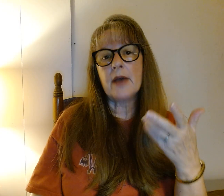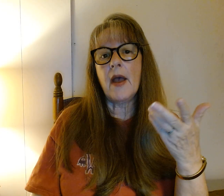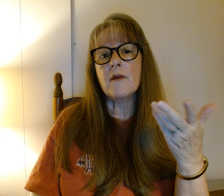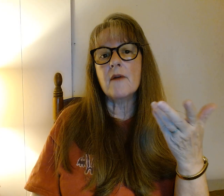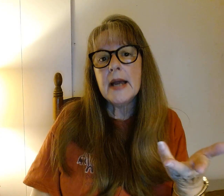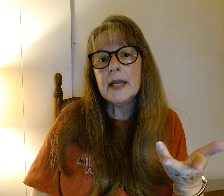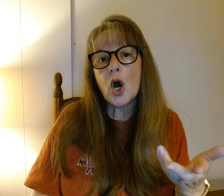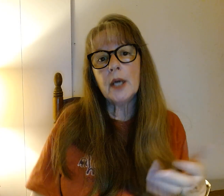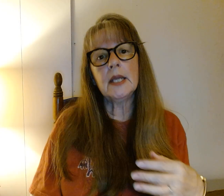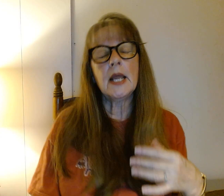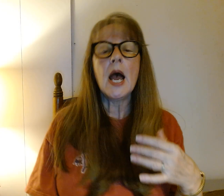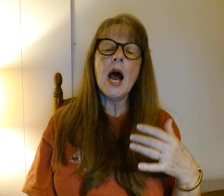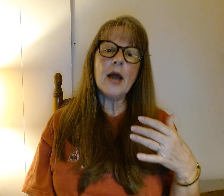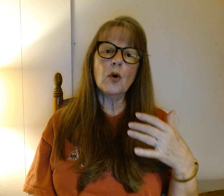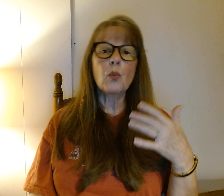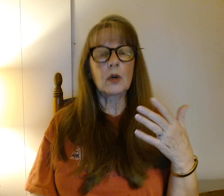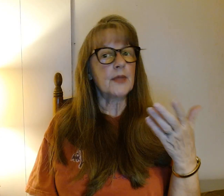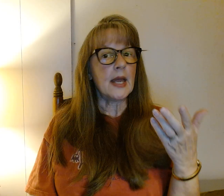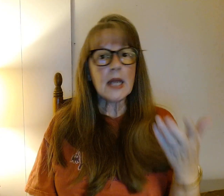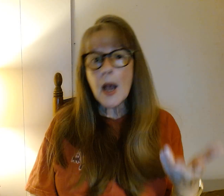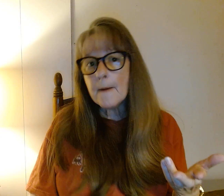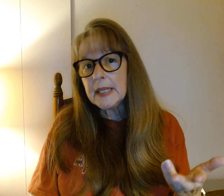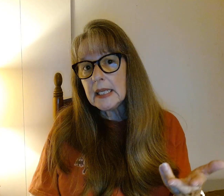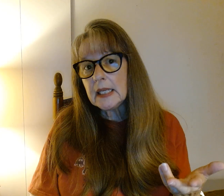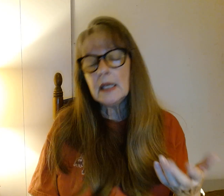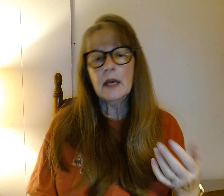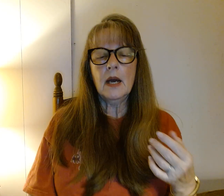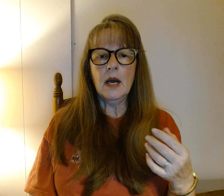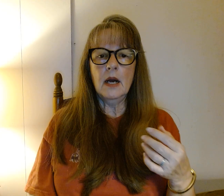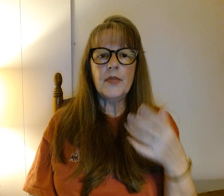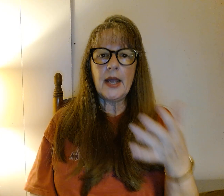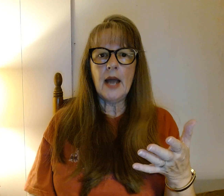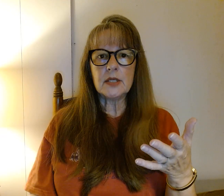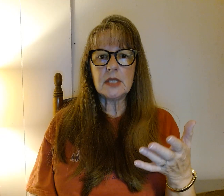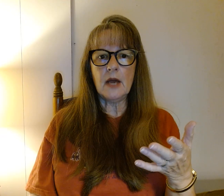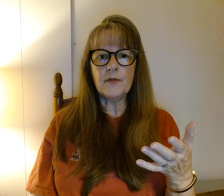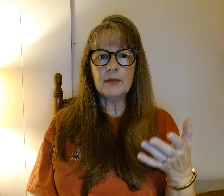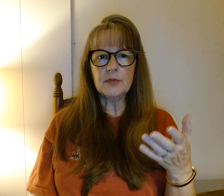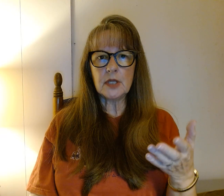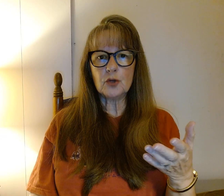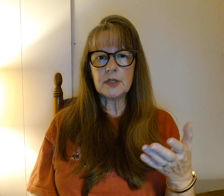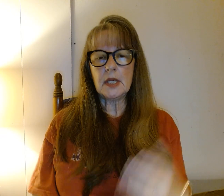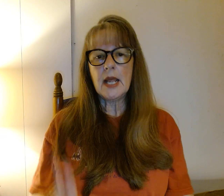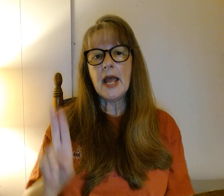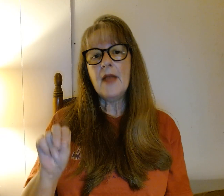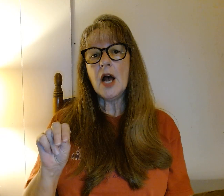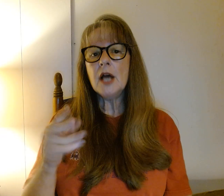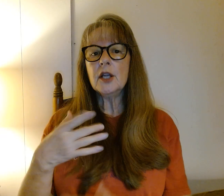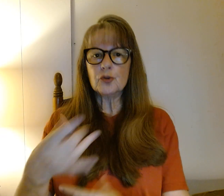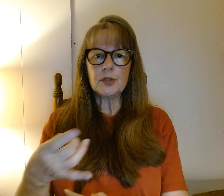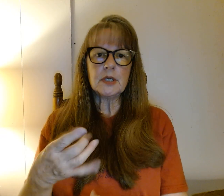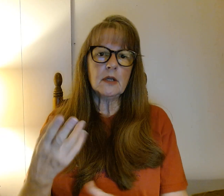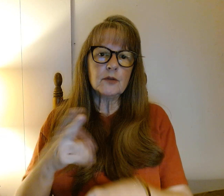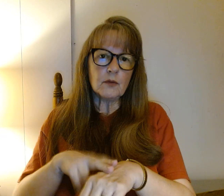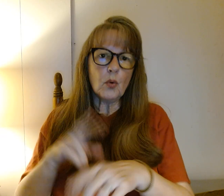have money on it. I don't work for that company, that kind of stuff. I'm just interested. And the uninterested is, of course,